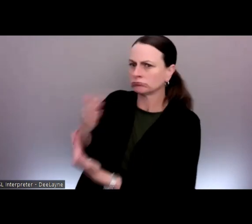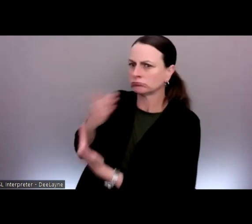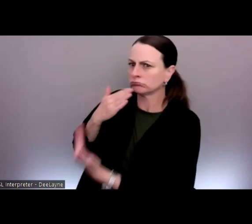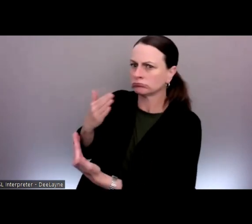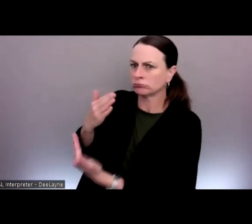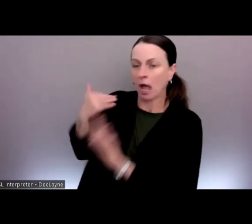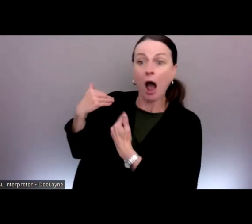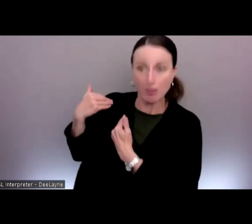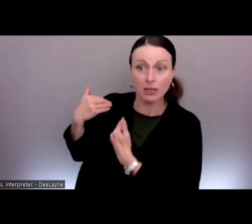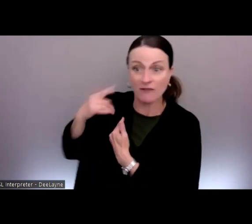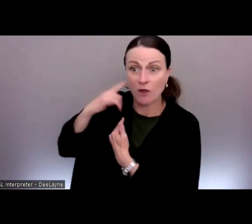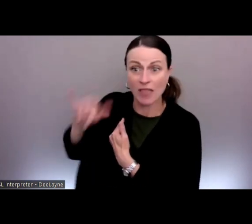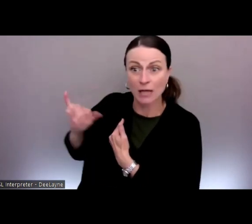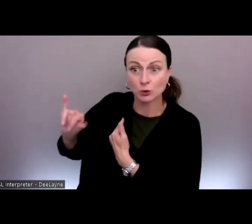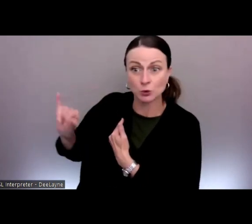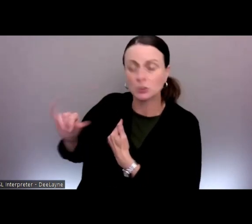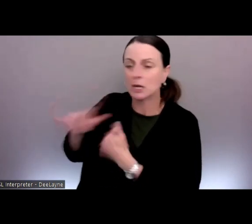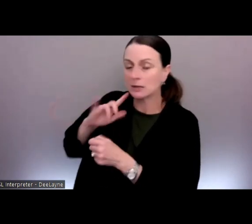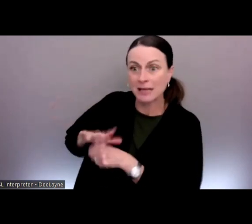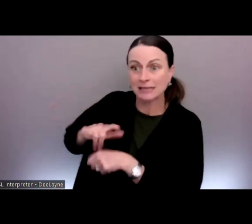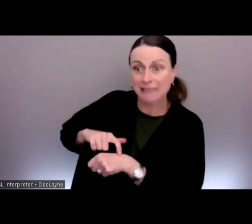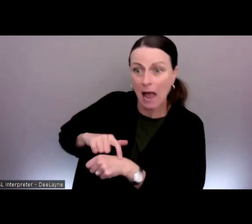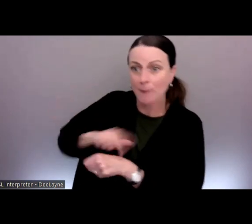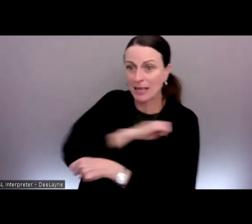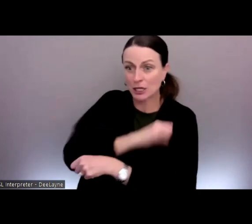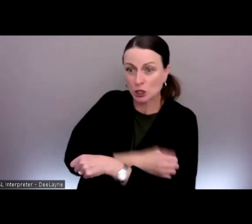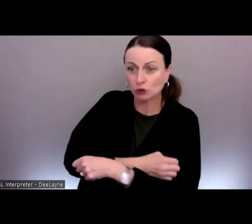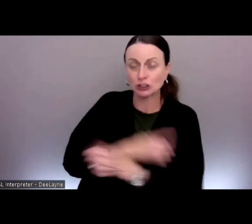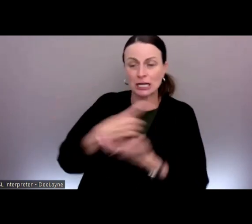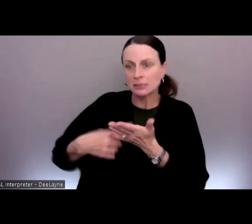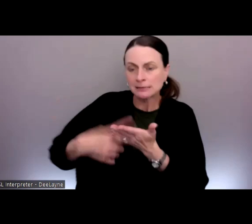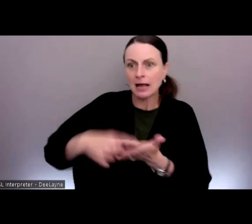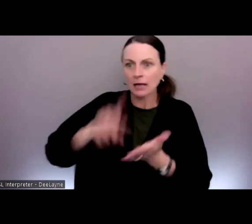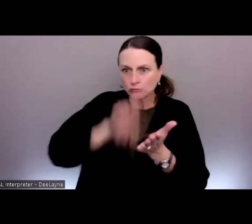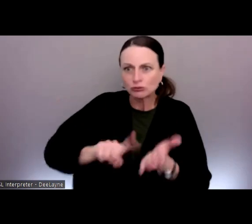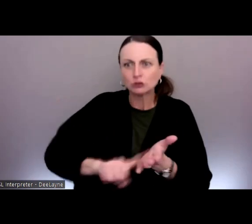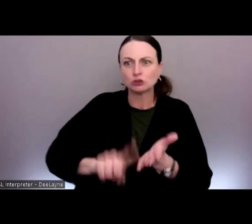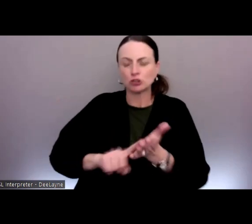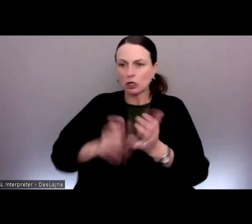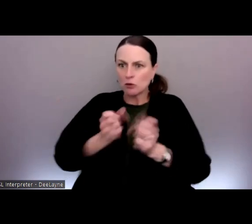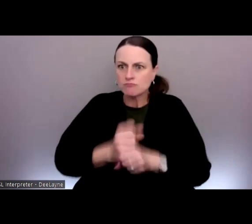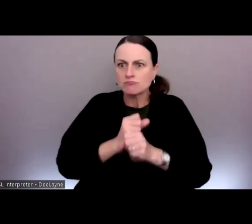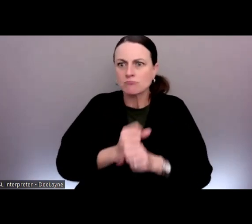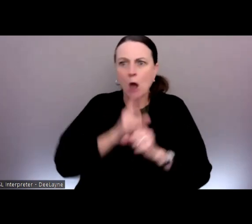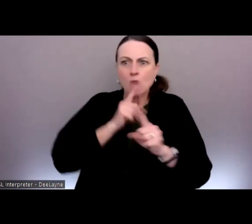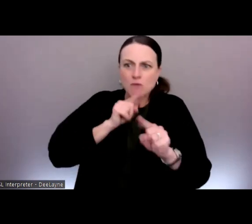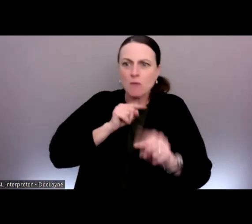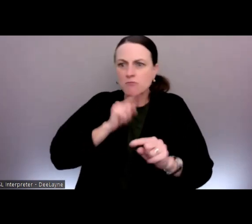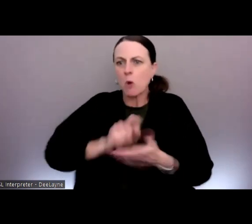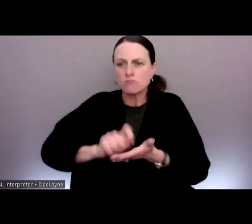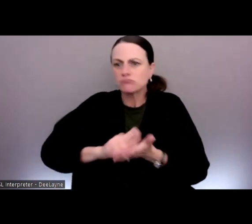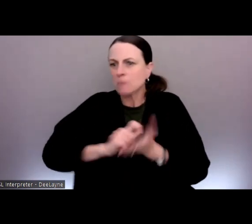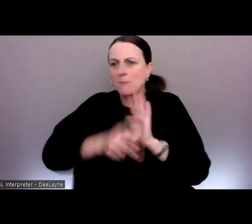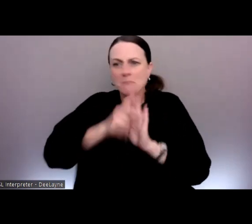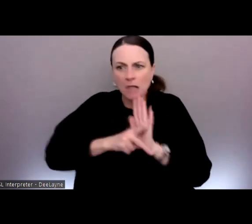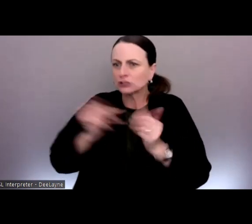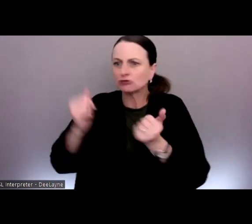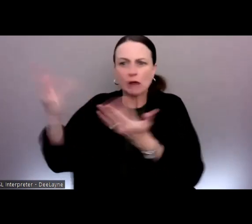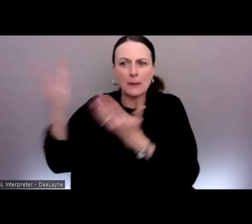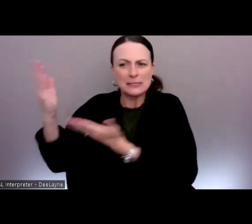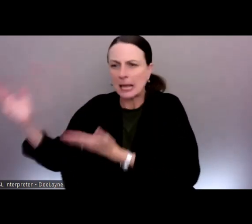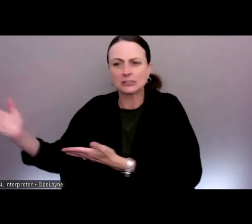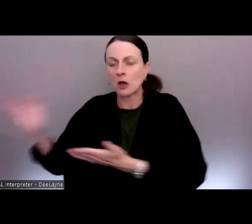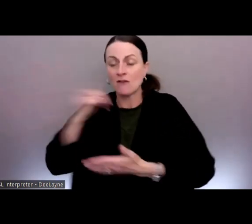us to commit time and energy to discussing, researching, generating reports and policy recommendations